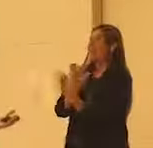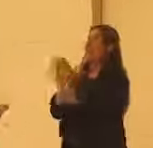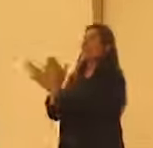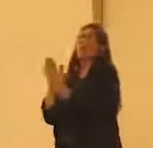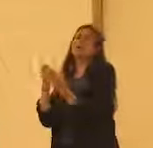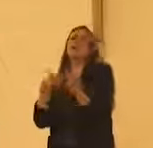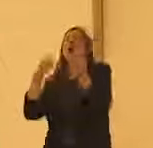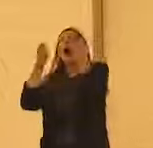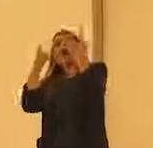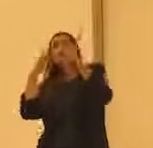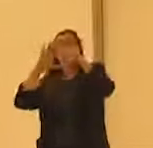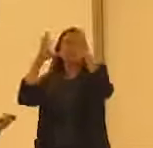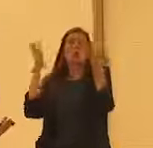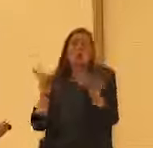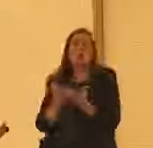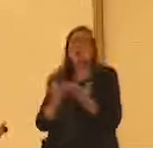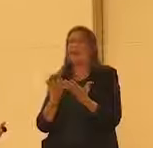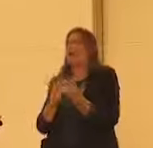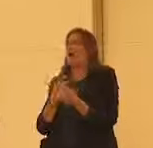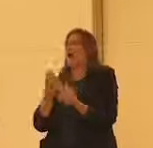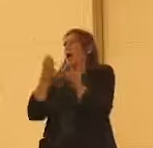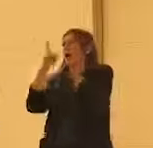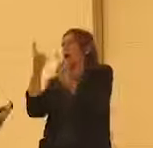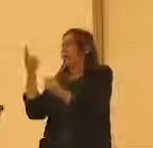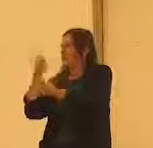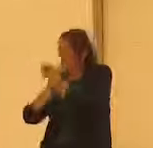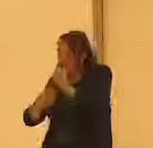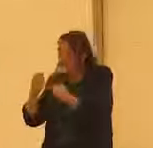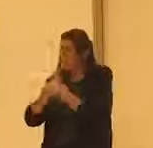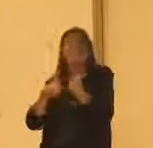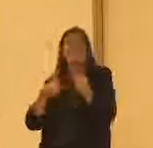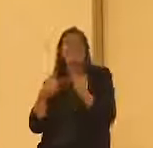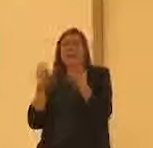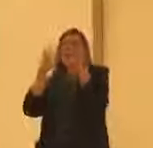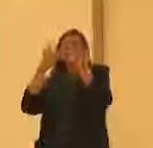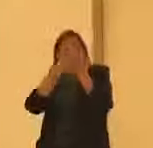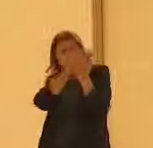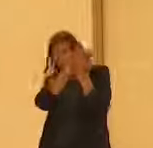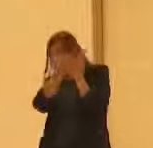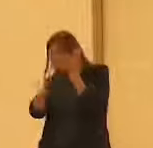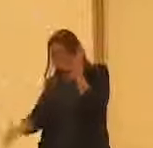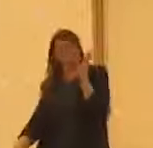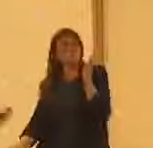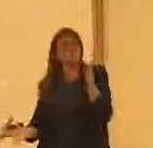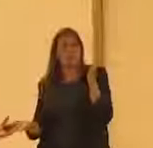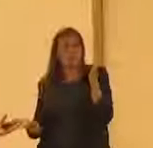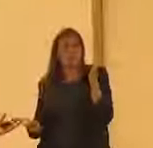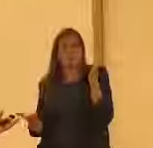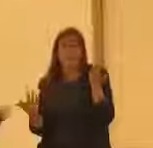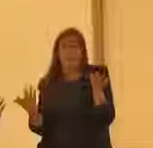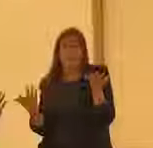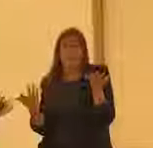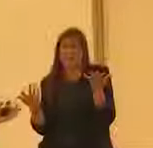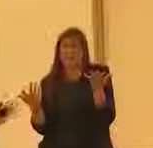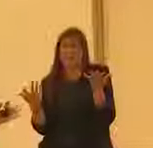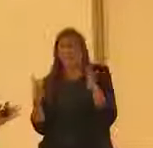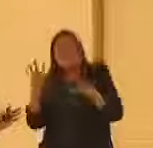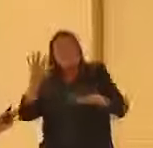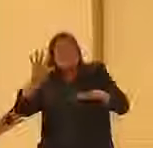in the world, understanding therapy, understanding everything else, are to a degree the same. They're similar, at least, to